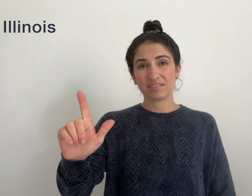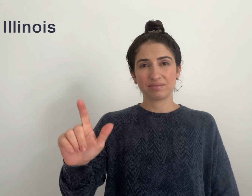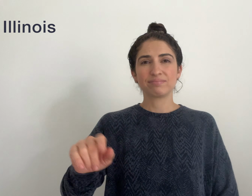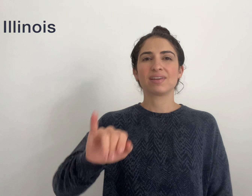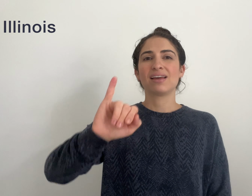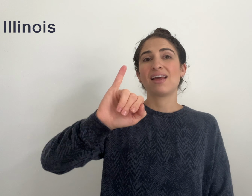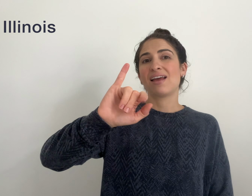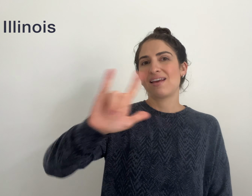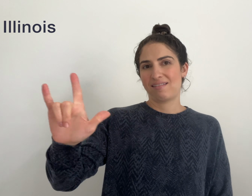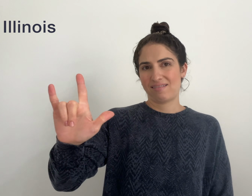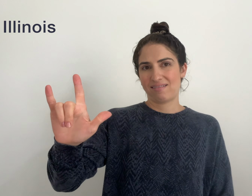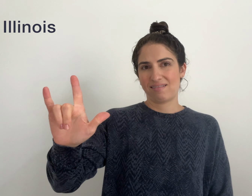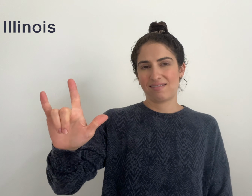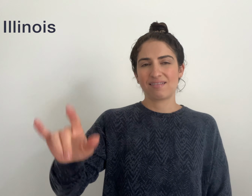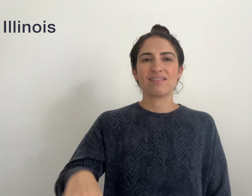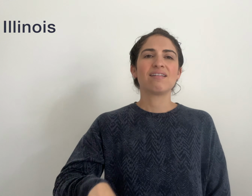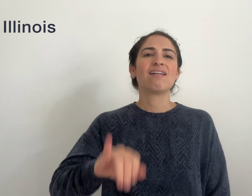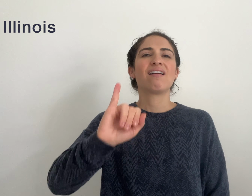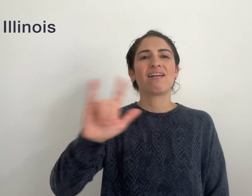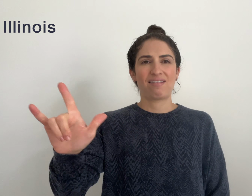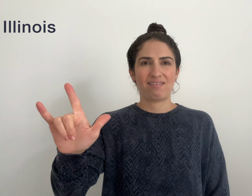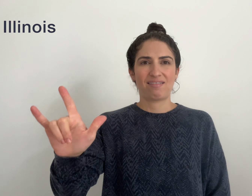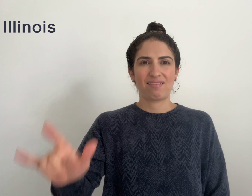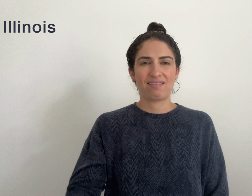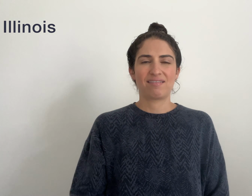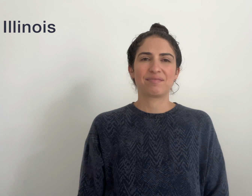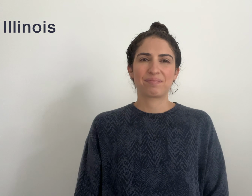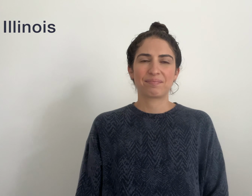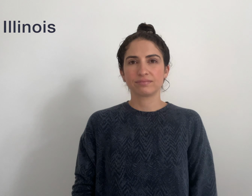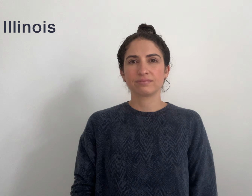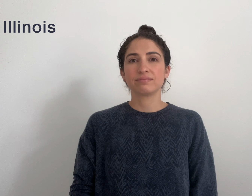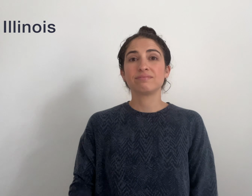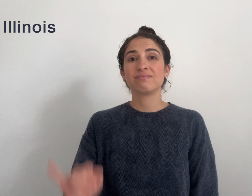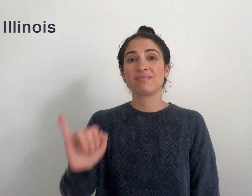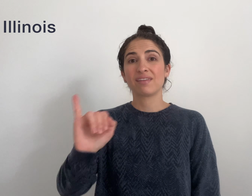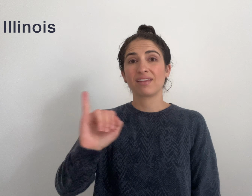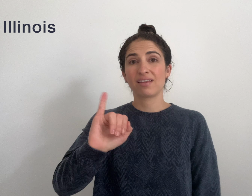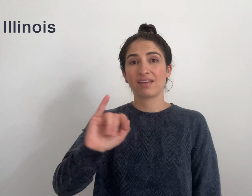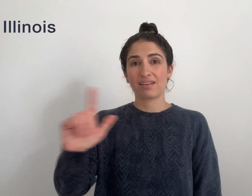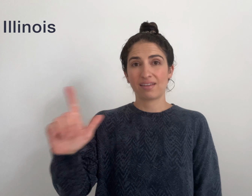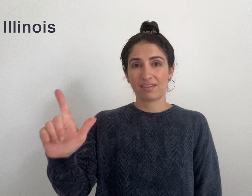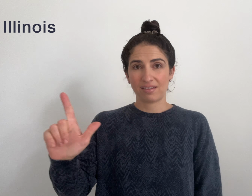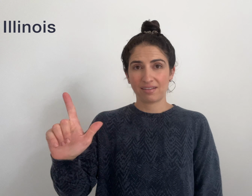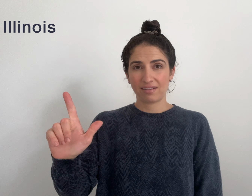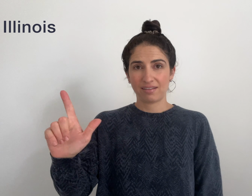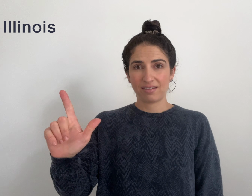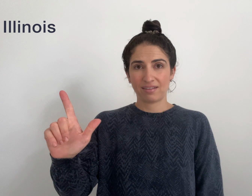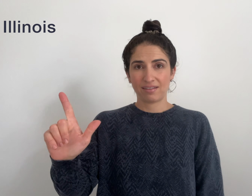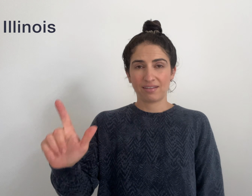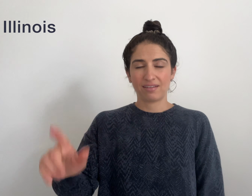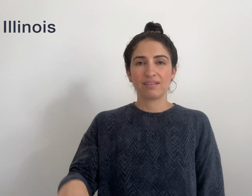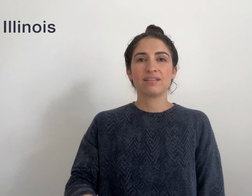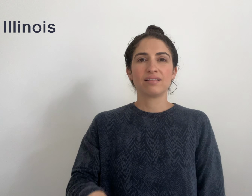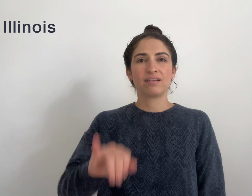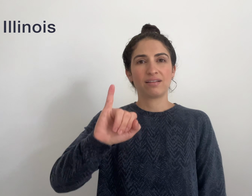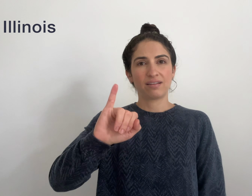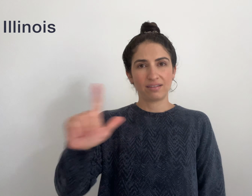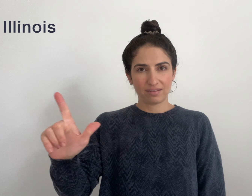ILL, or more quickly, Illinois, Illinois. You might see it ILL,